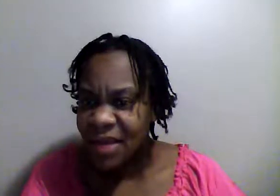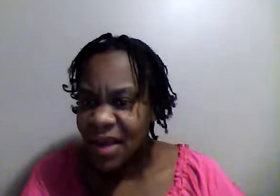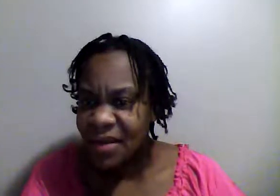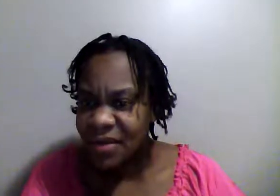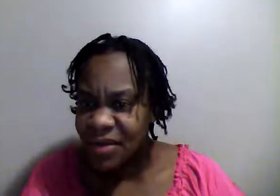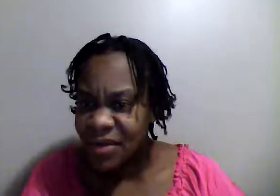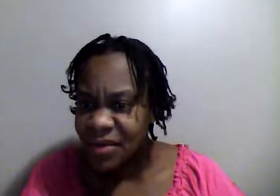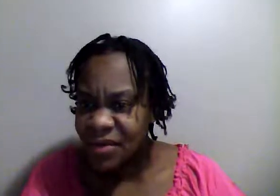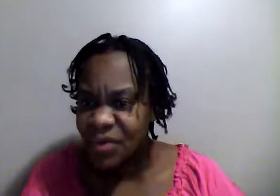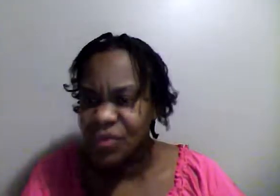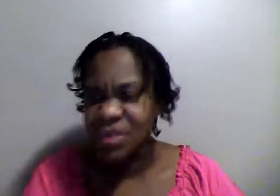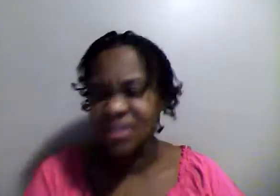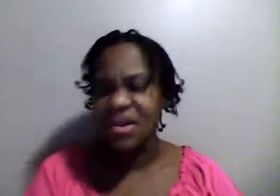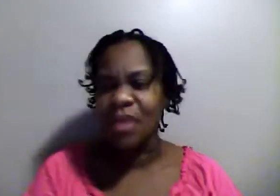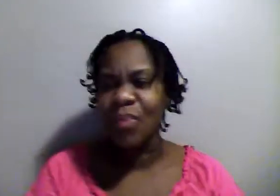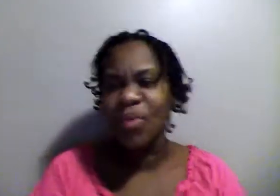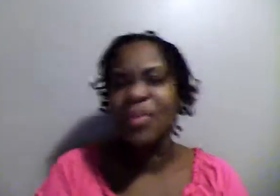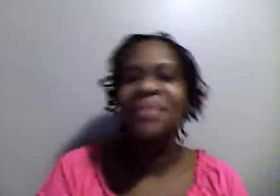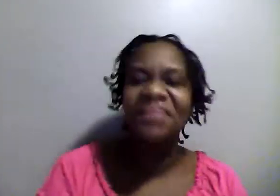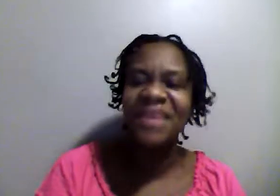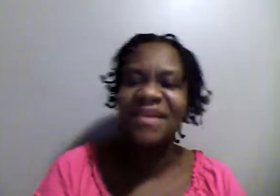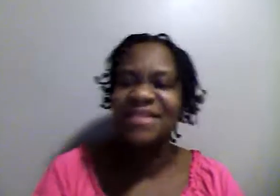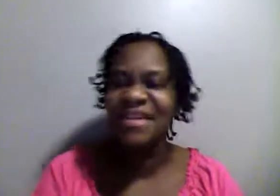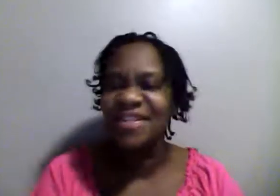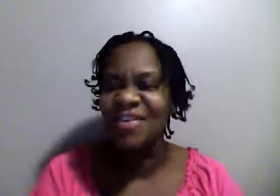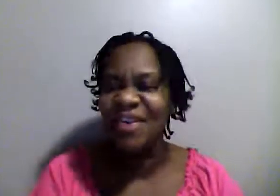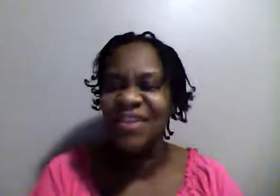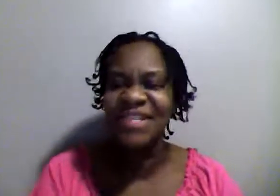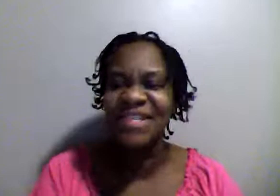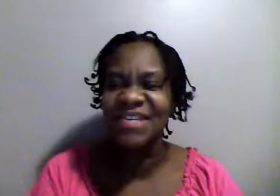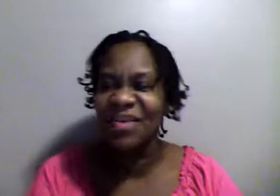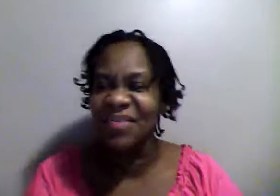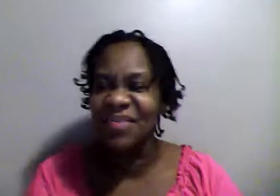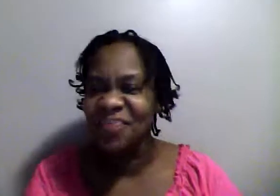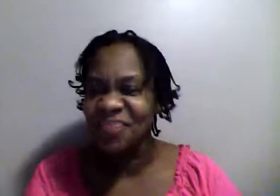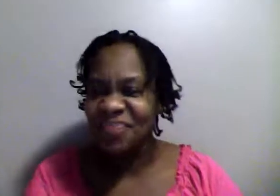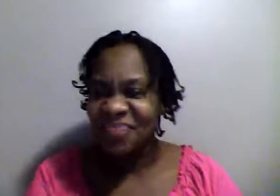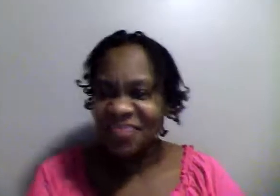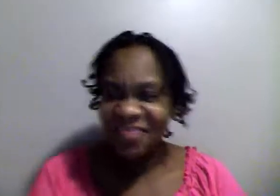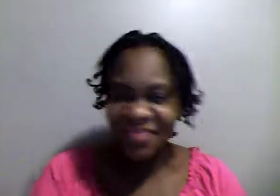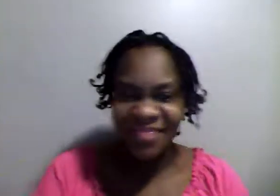and use with a tall pole. Yes, that is how I use it as well.